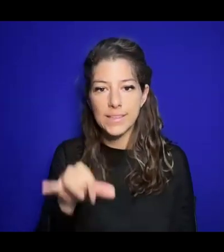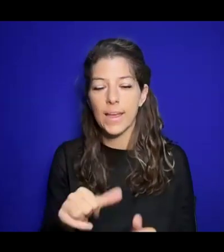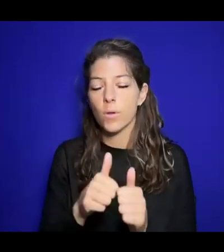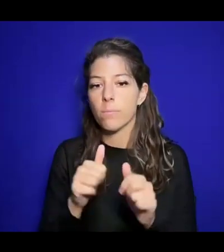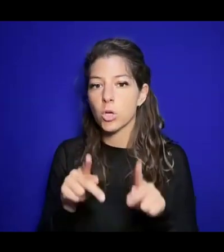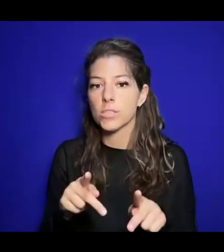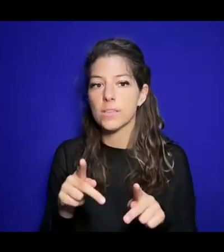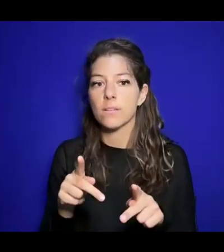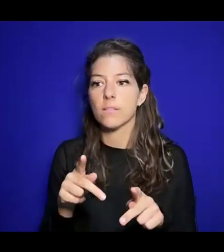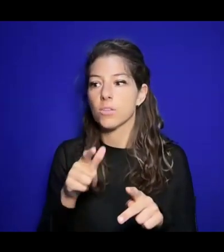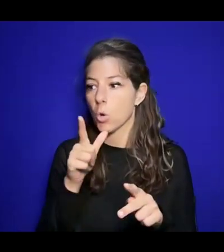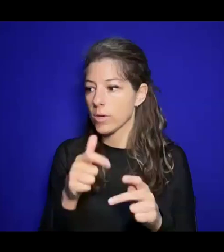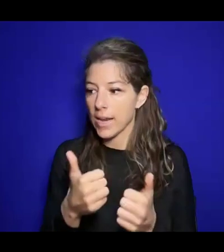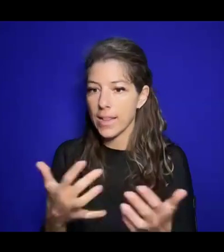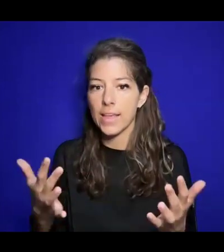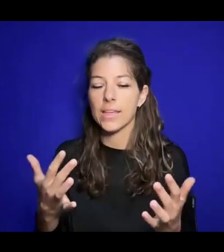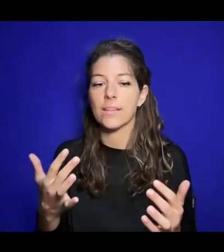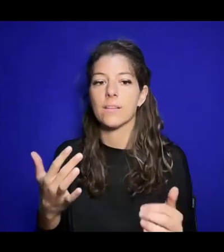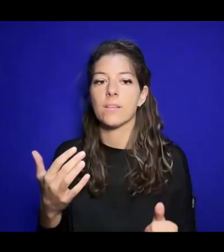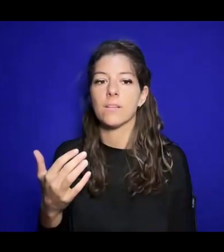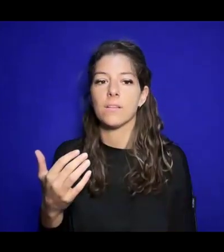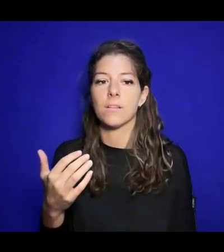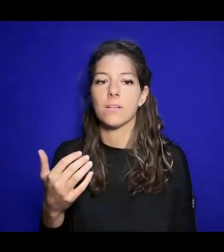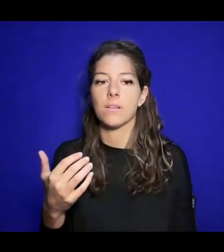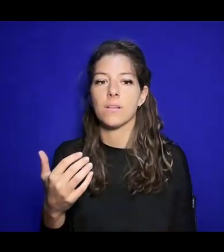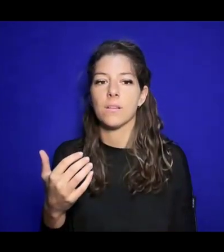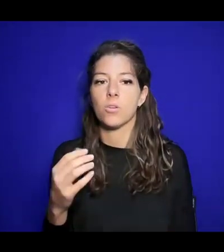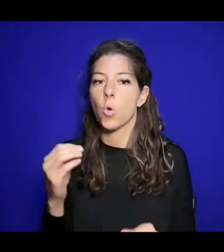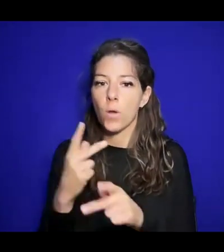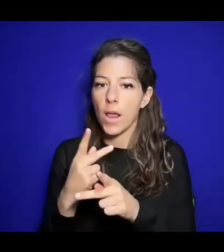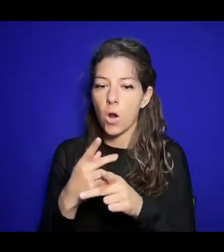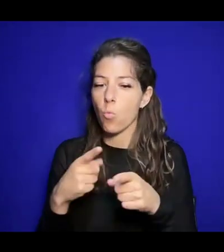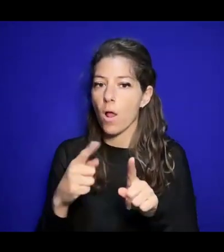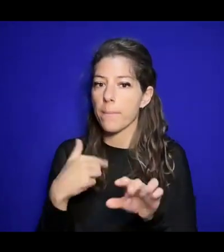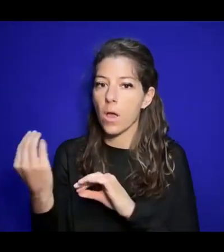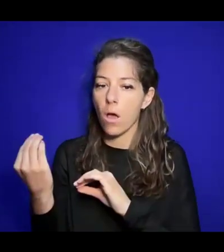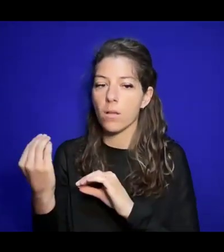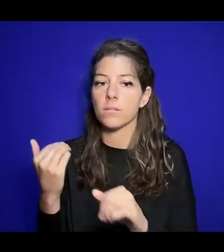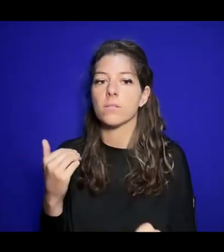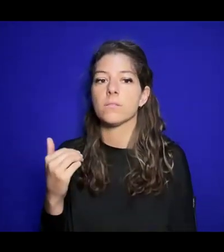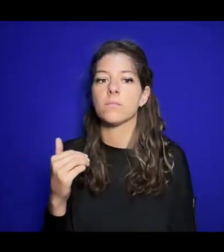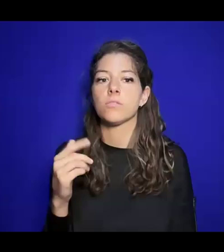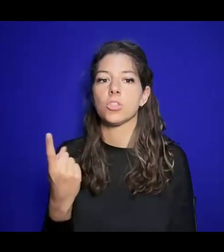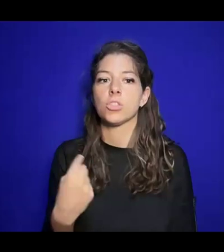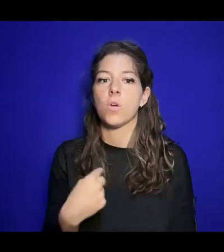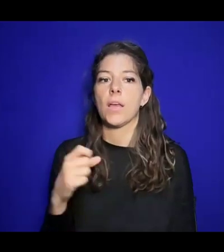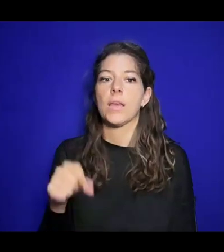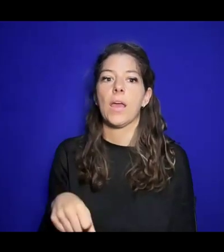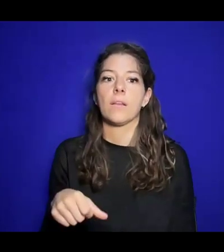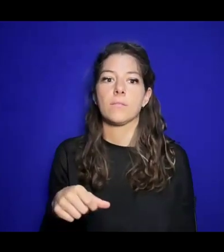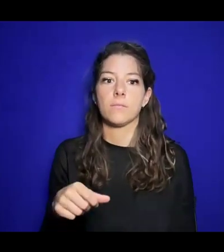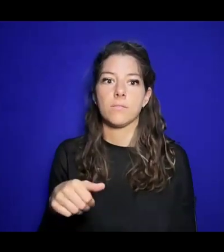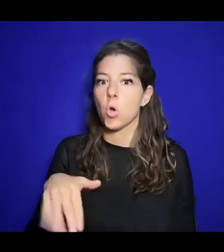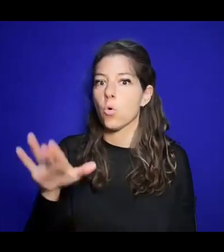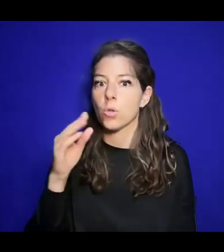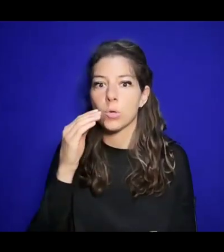person? They won't need anything. They won't need any care while I'm gone. and just so I can, like go